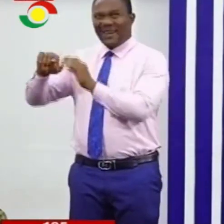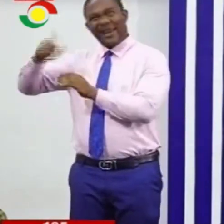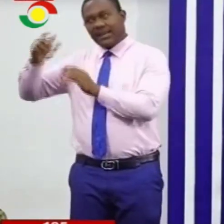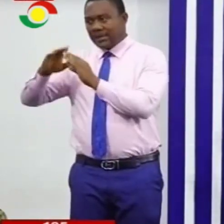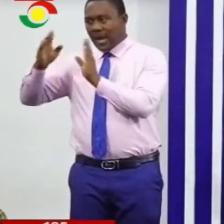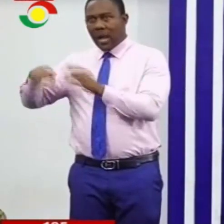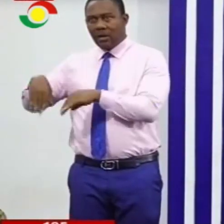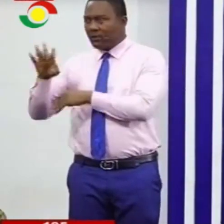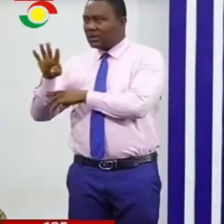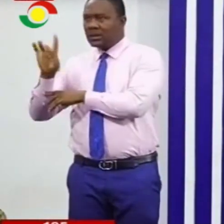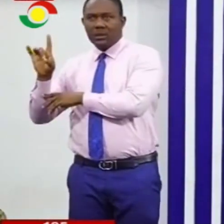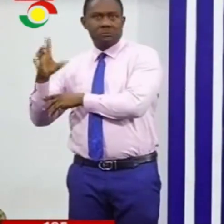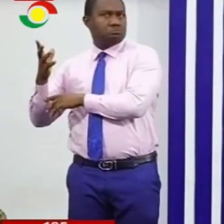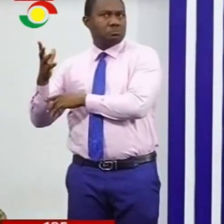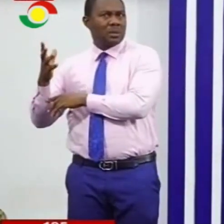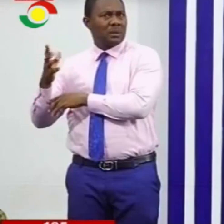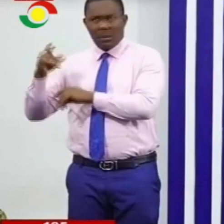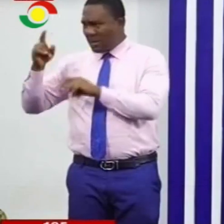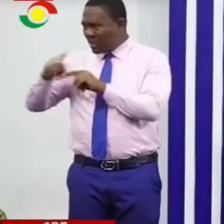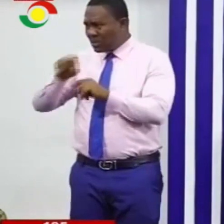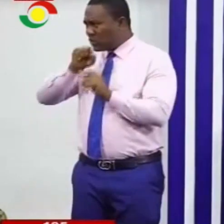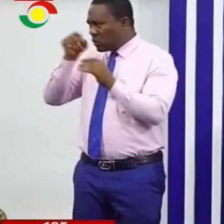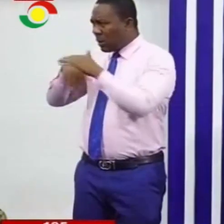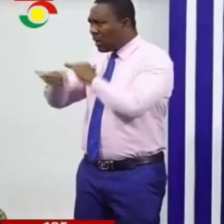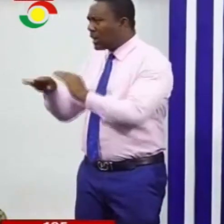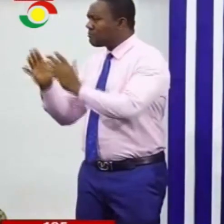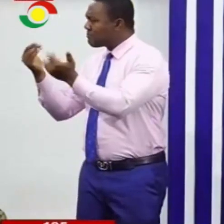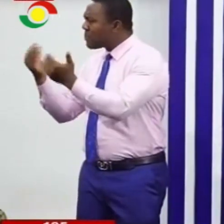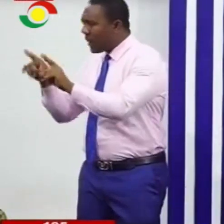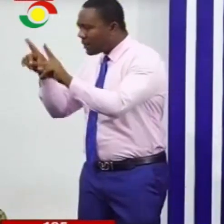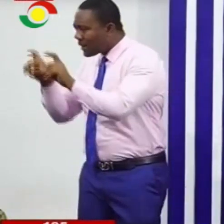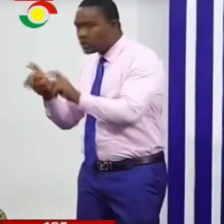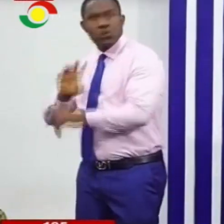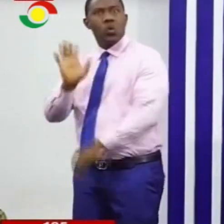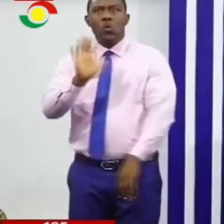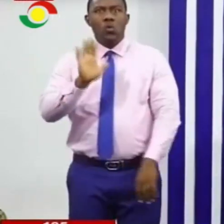We are not going to test anybody in NT48.